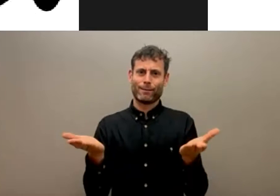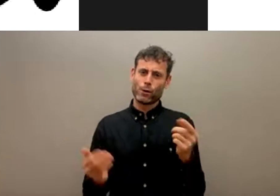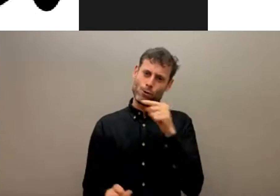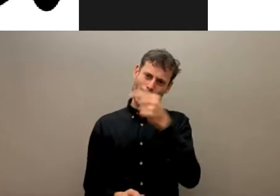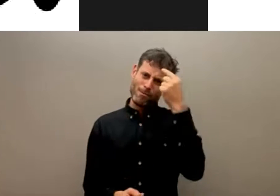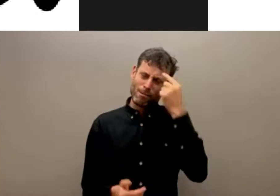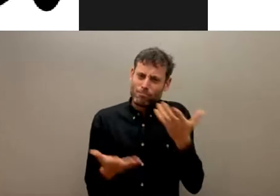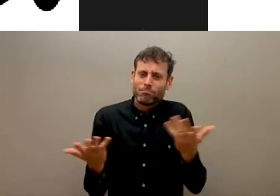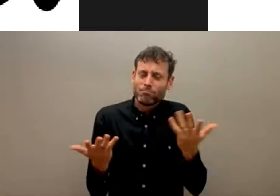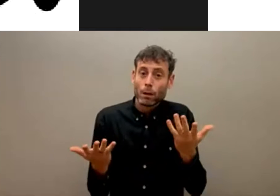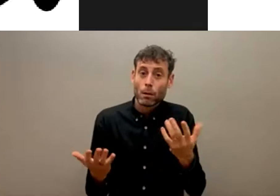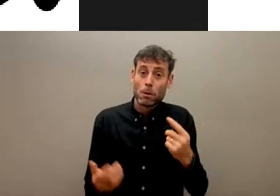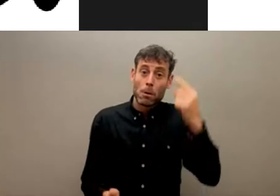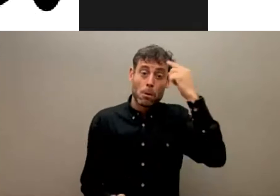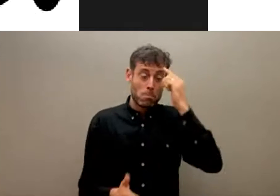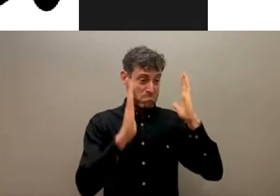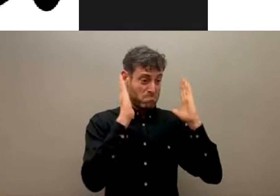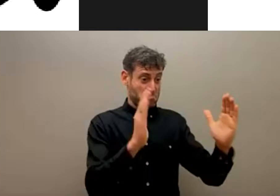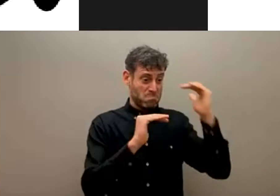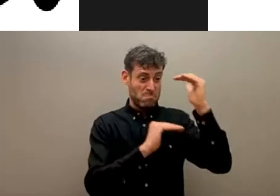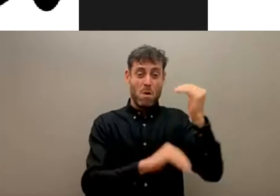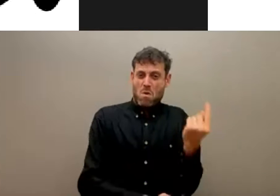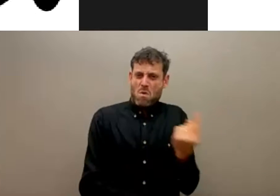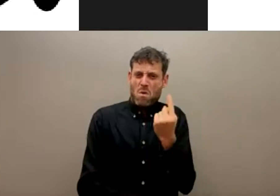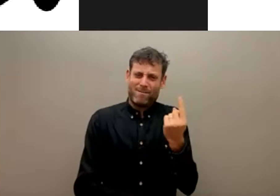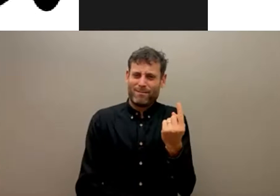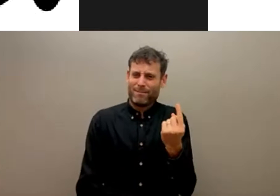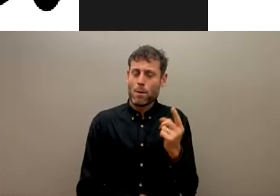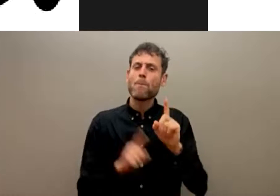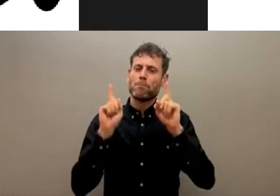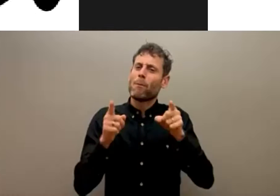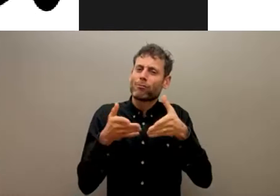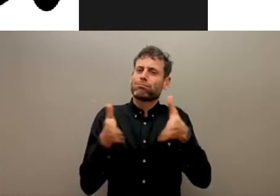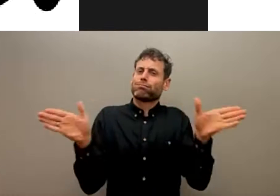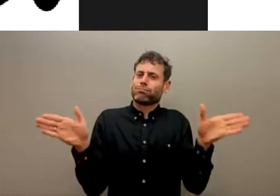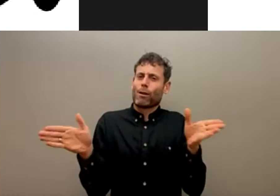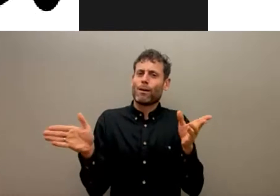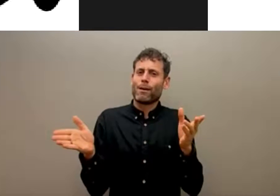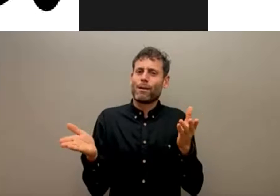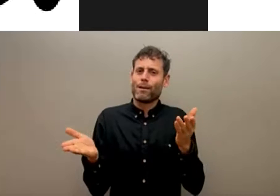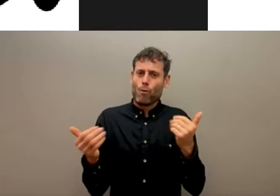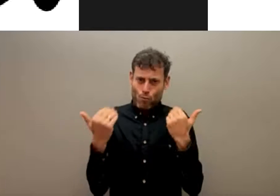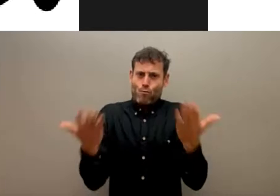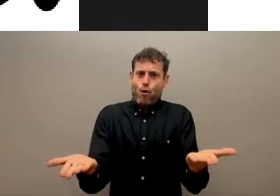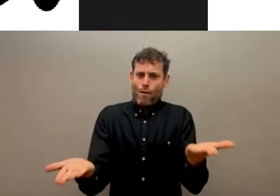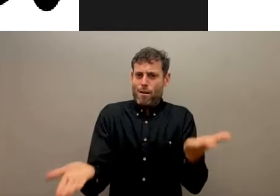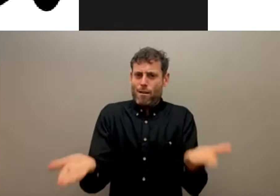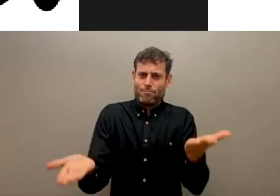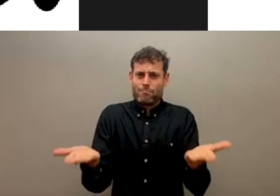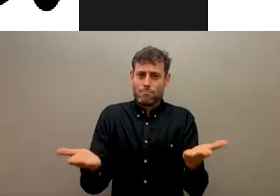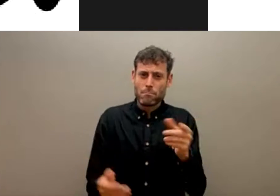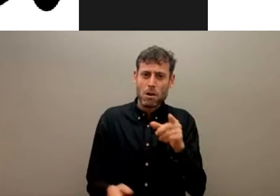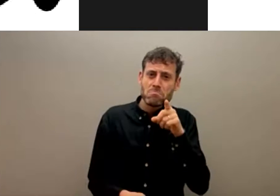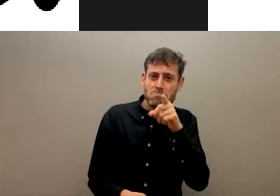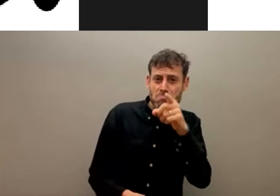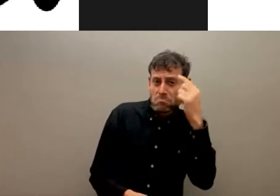presence, and for those with disability, for those who are disabled. So just curious to hear your thoughts, Ailey, on that.